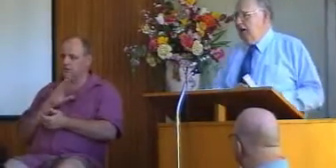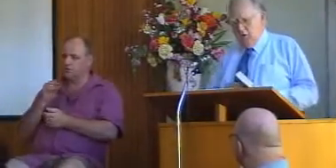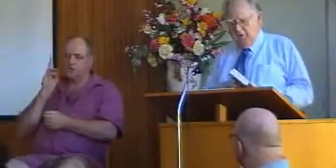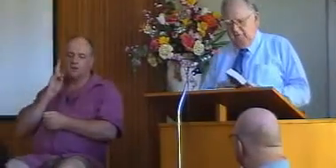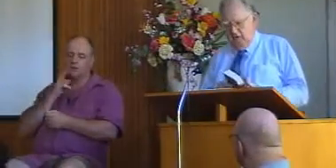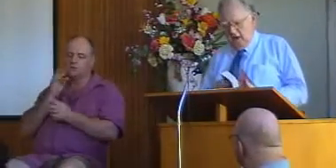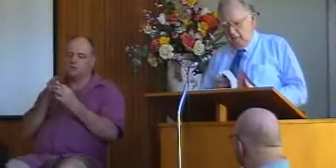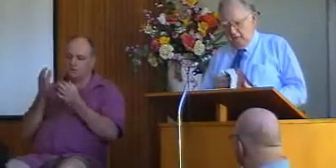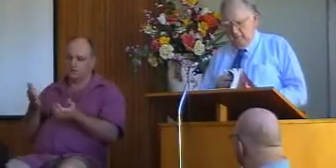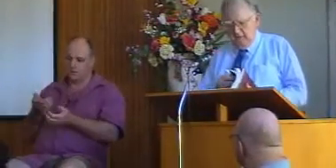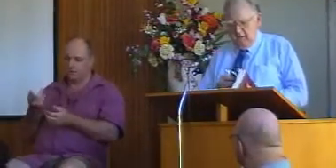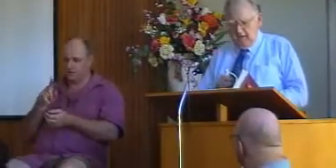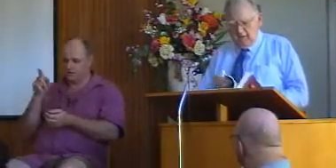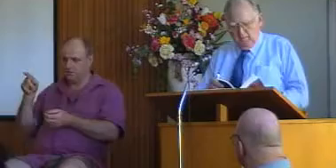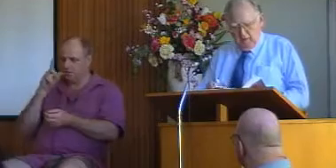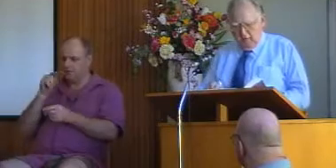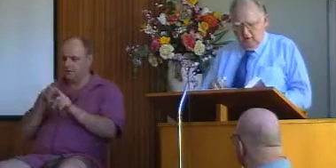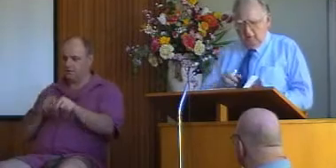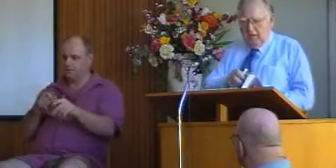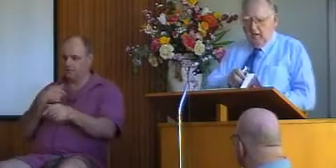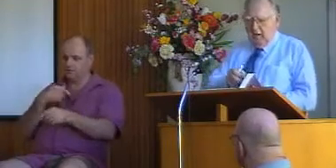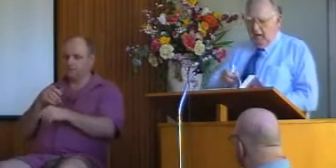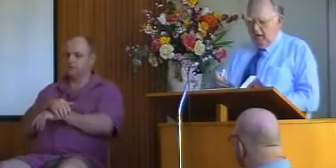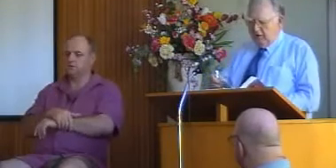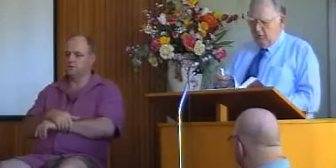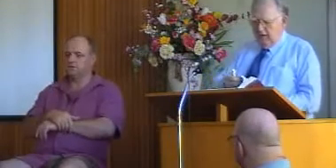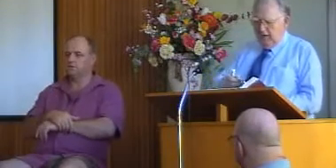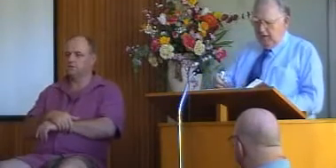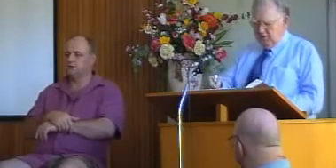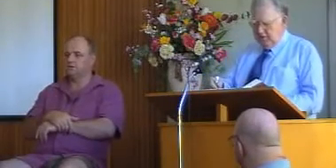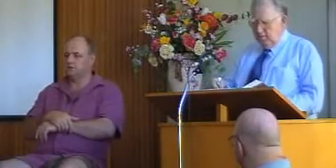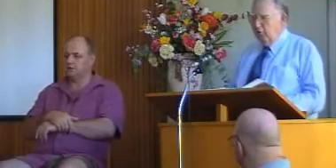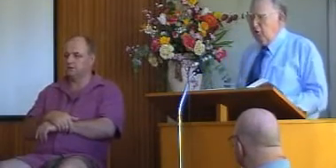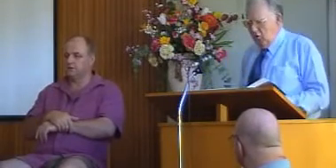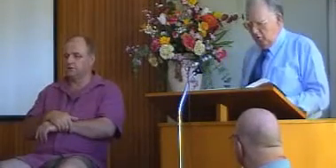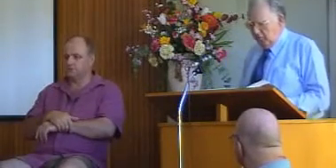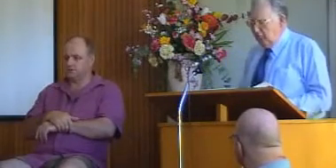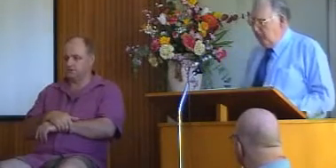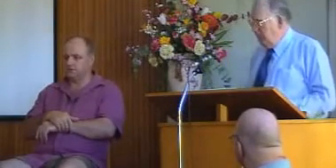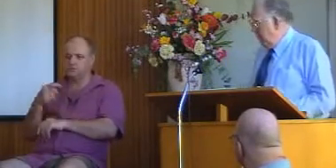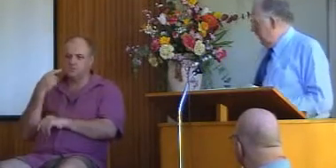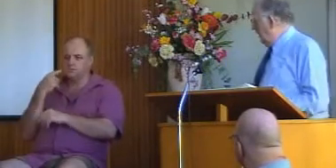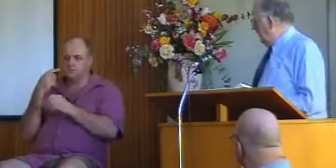I'd like you to follow me. It's a Bible that's written in simple terms.